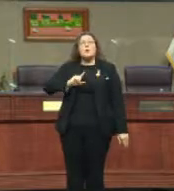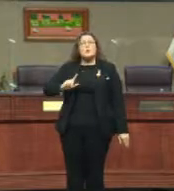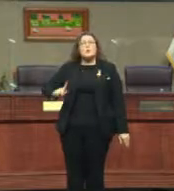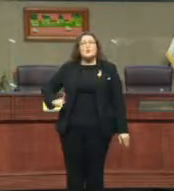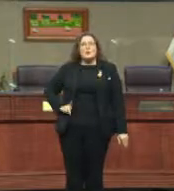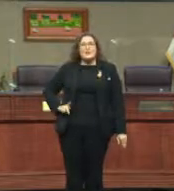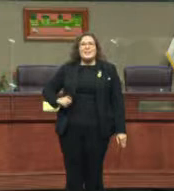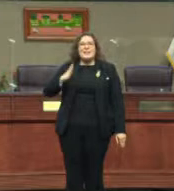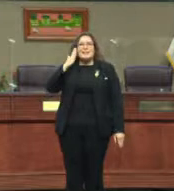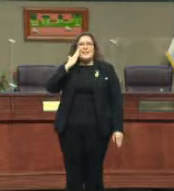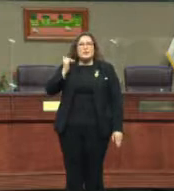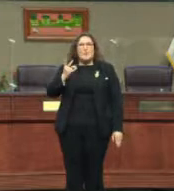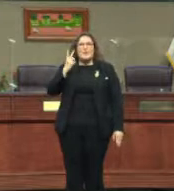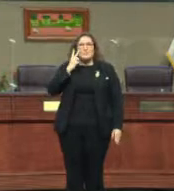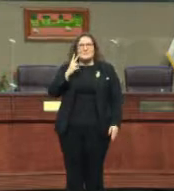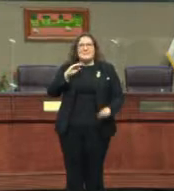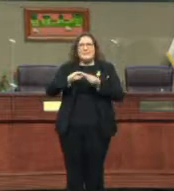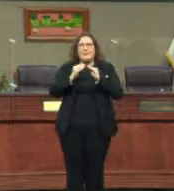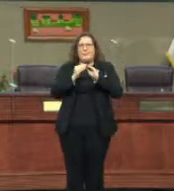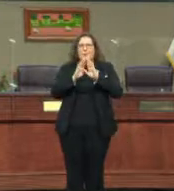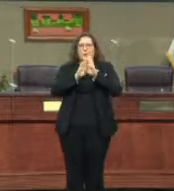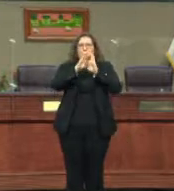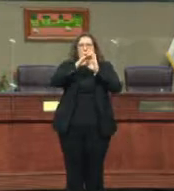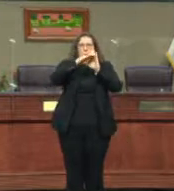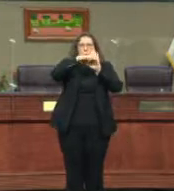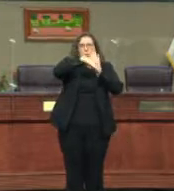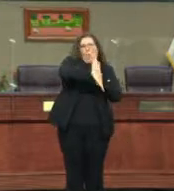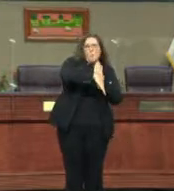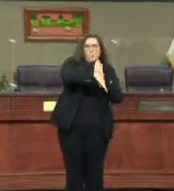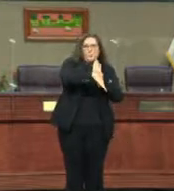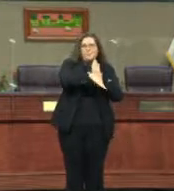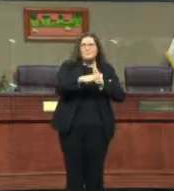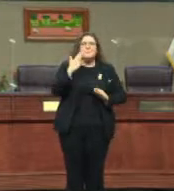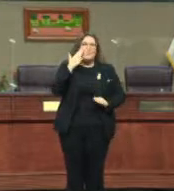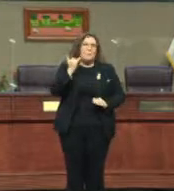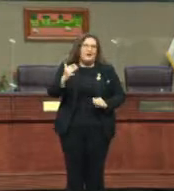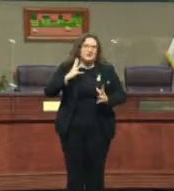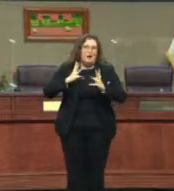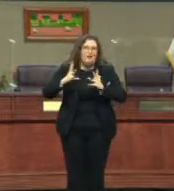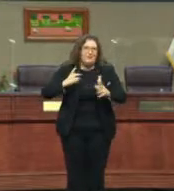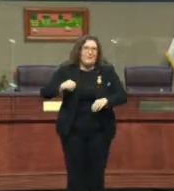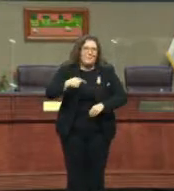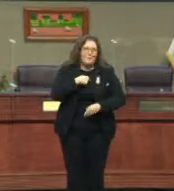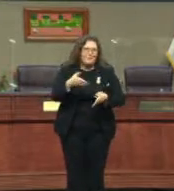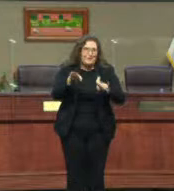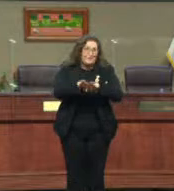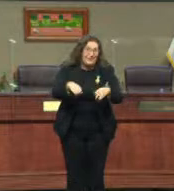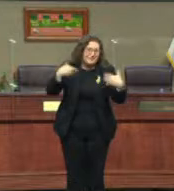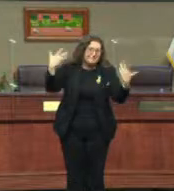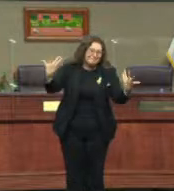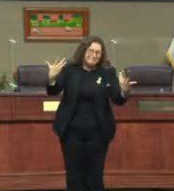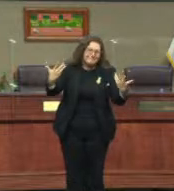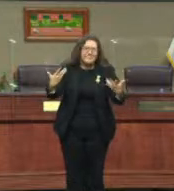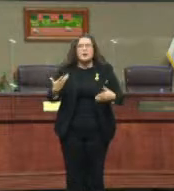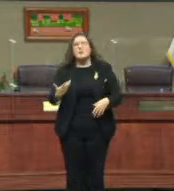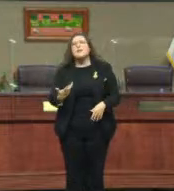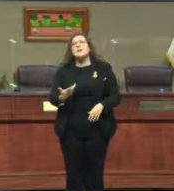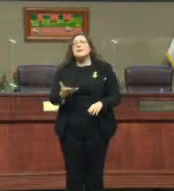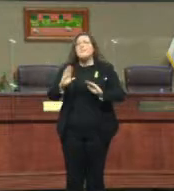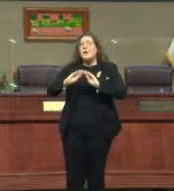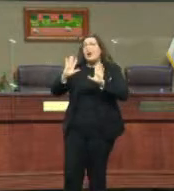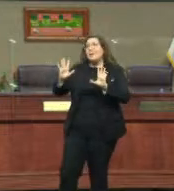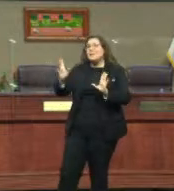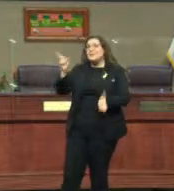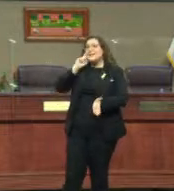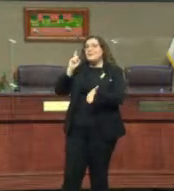see that dip. But it clearly illustrates that as we increase the level of vaccination in